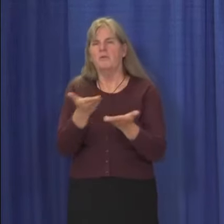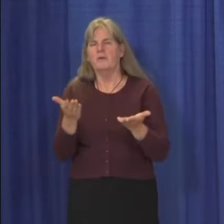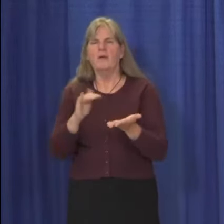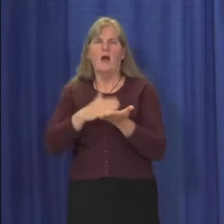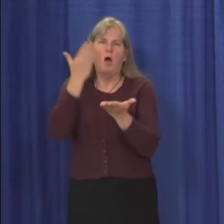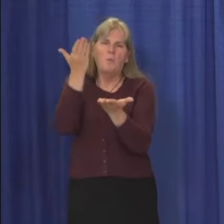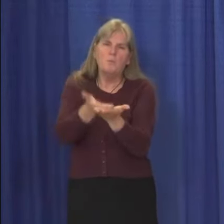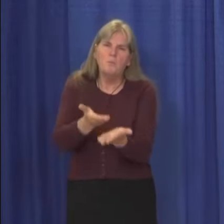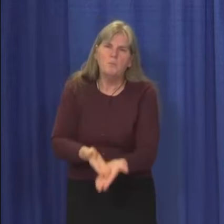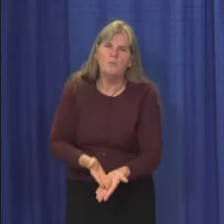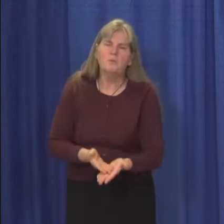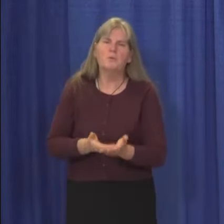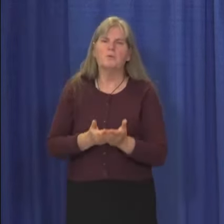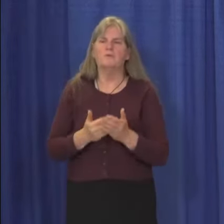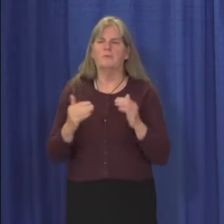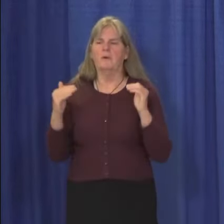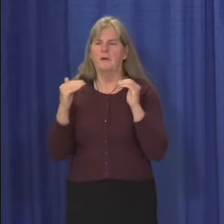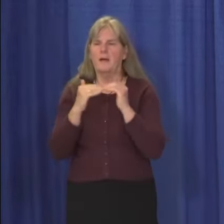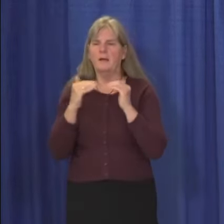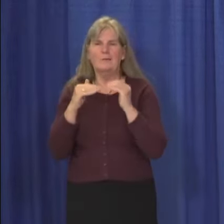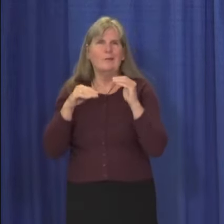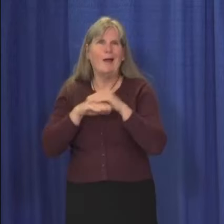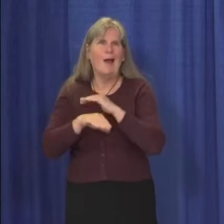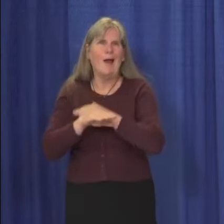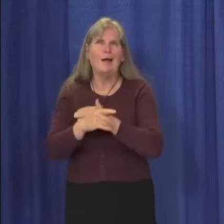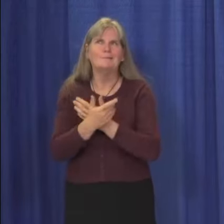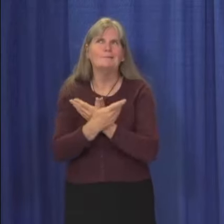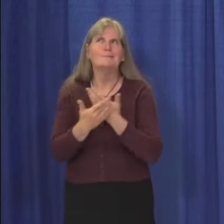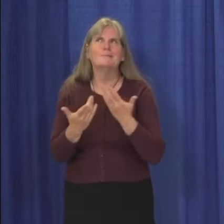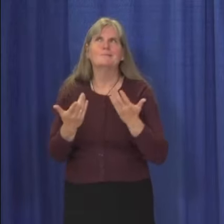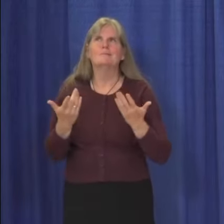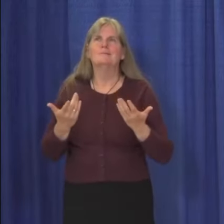verification, equity. How would you